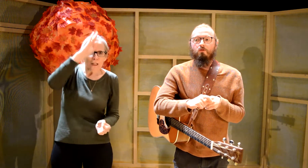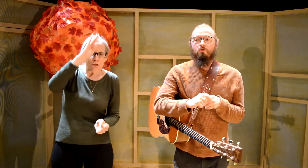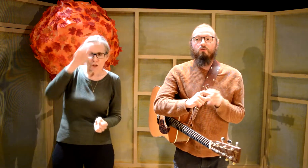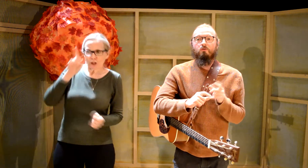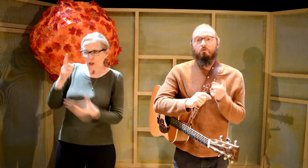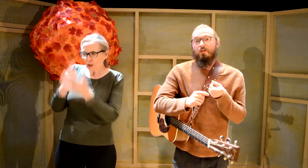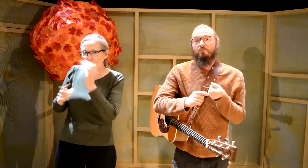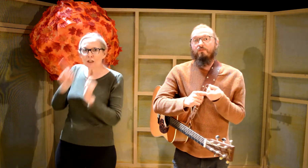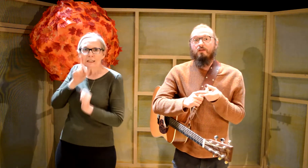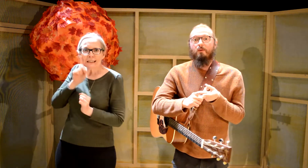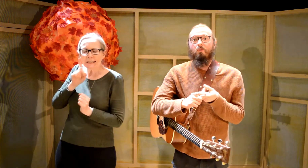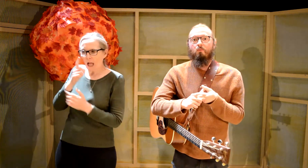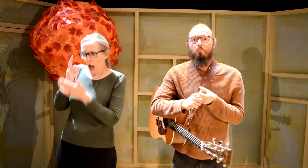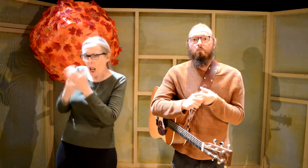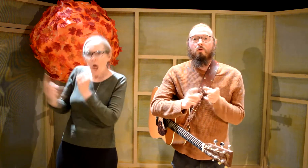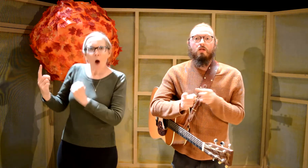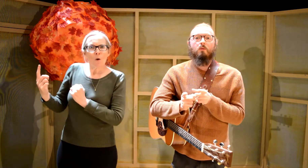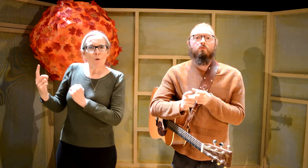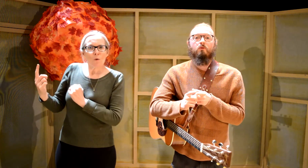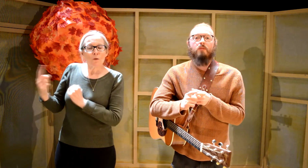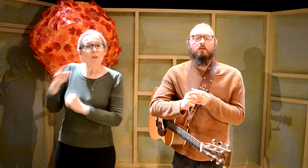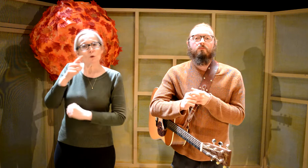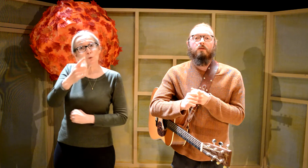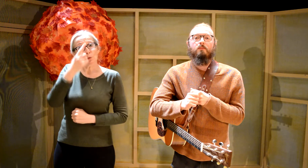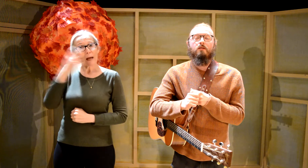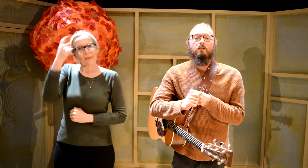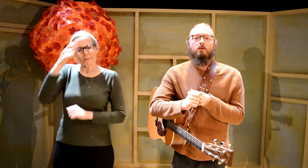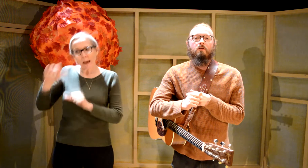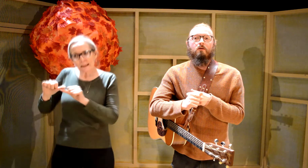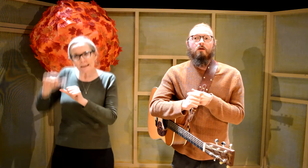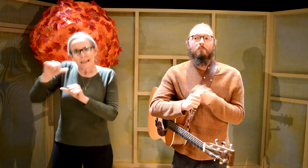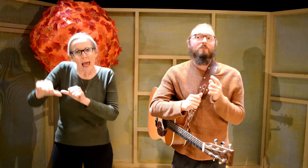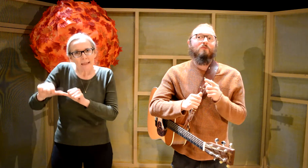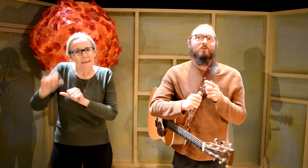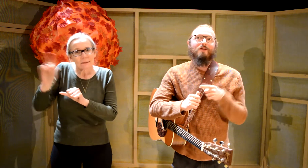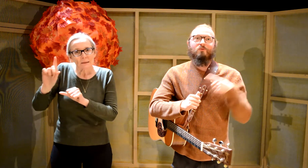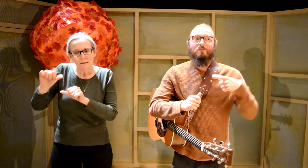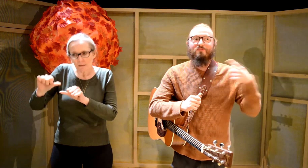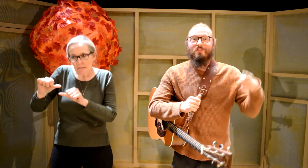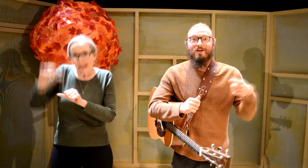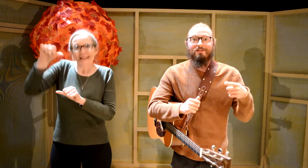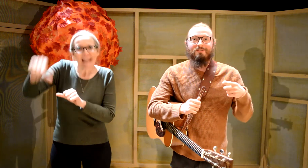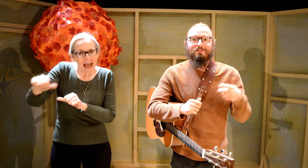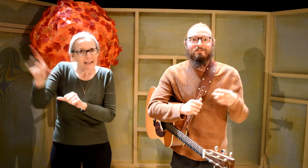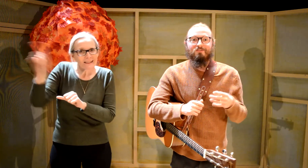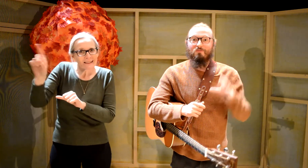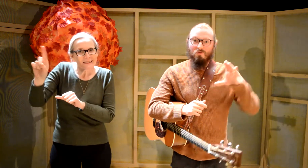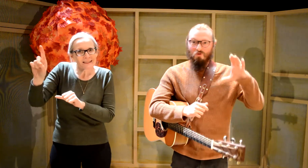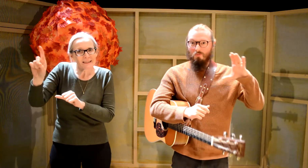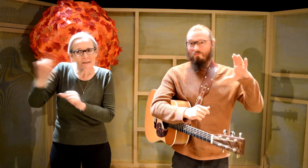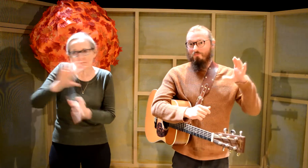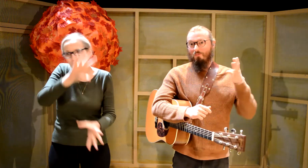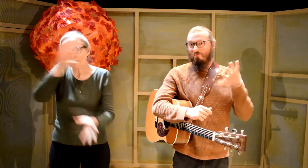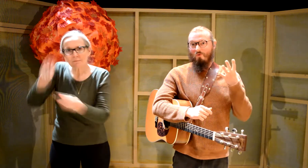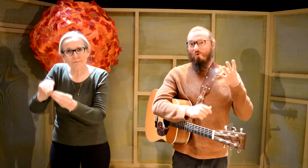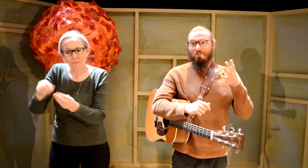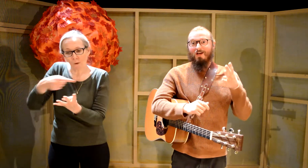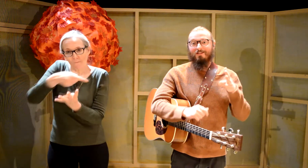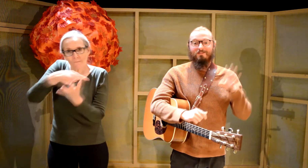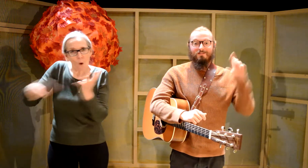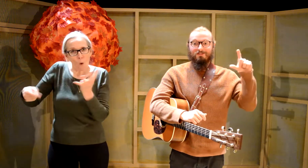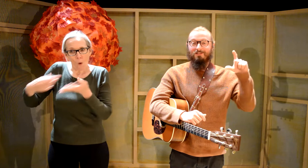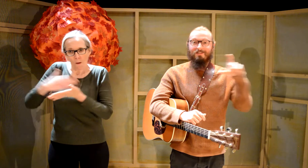alone. You could have a think about what line would come next, maybe. Maybe what line would come after that. See if you can come up with